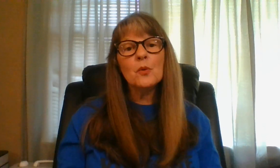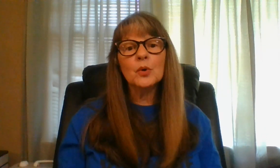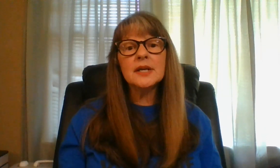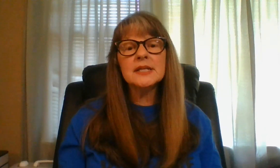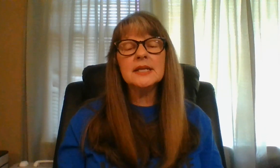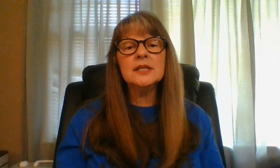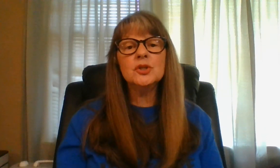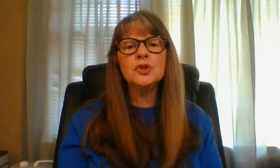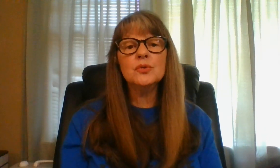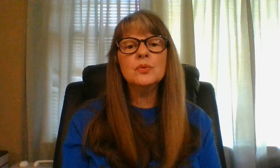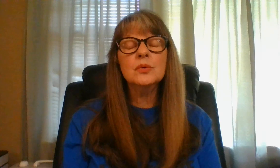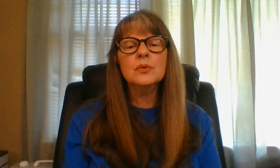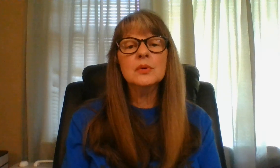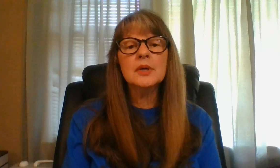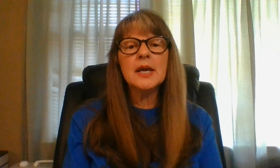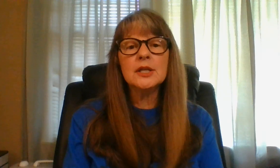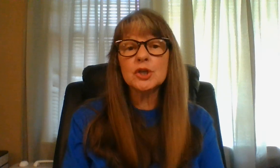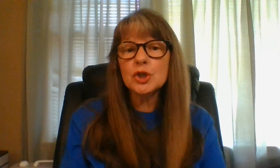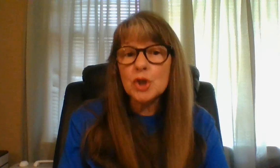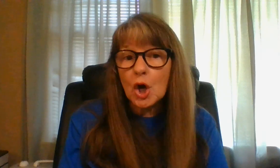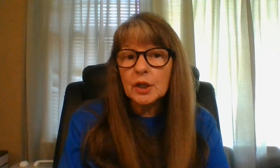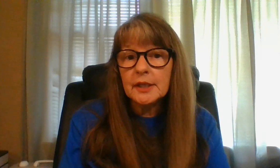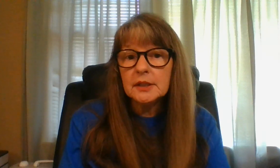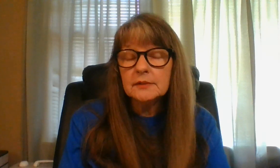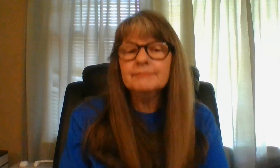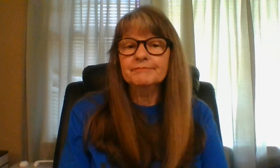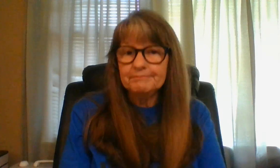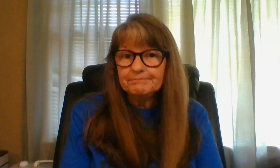we're going to say, did you install it?